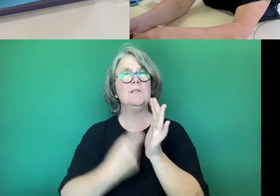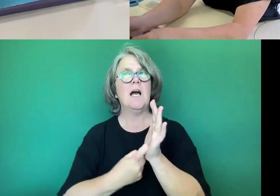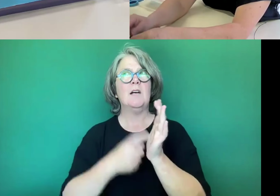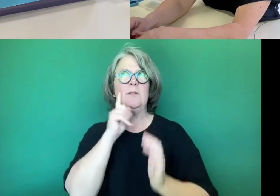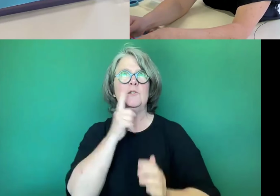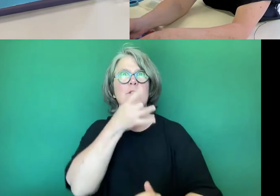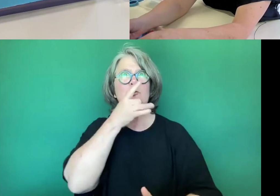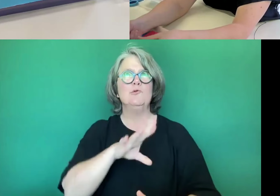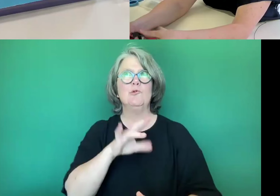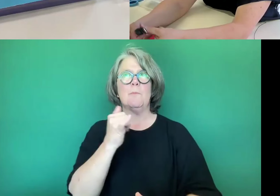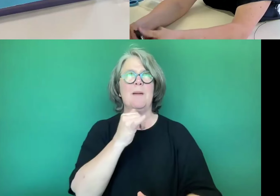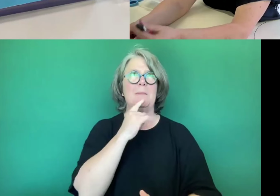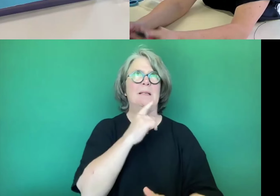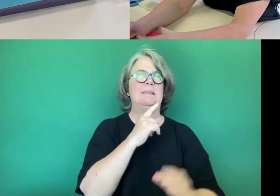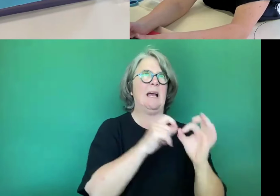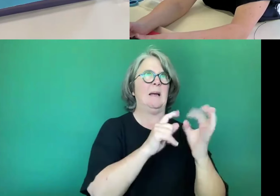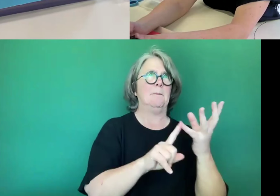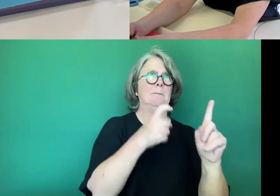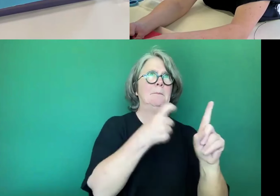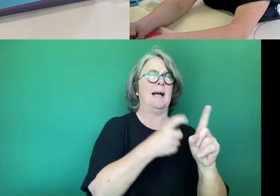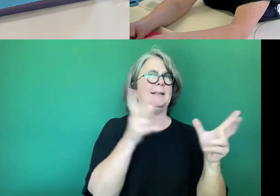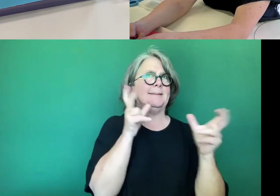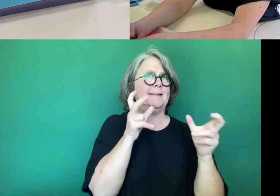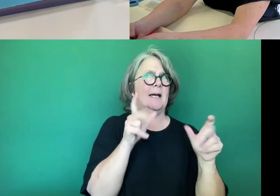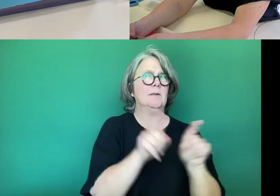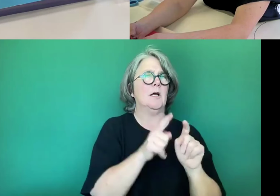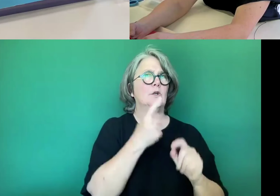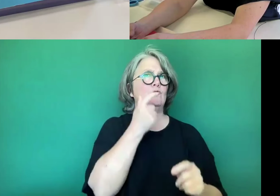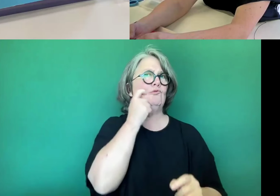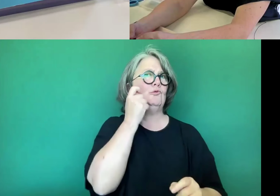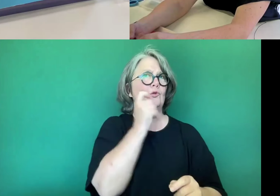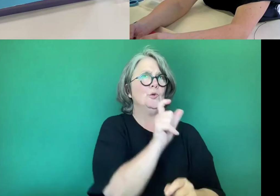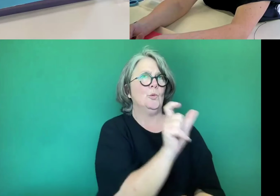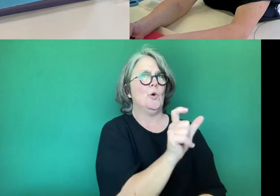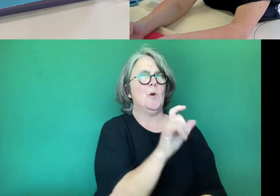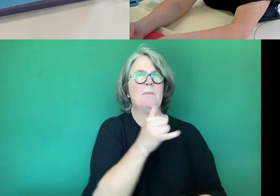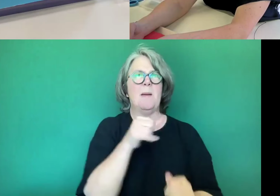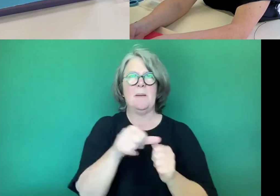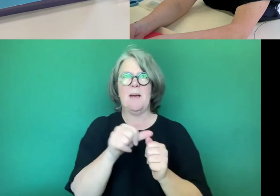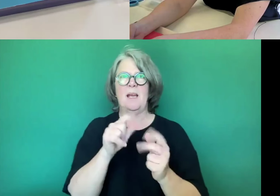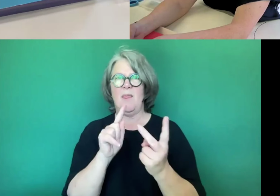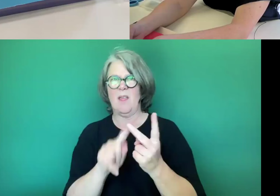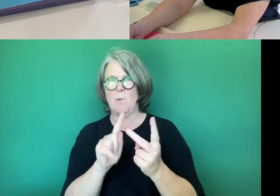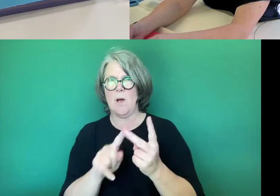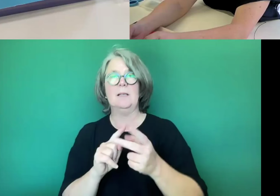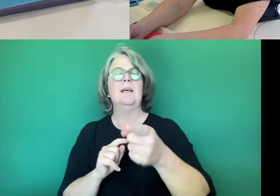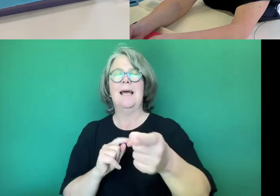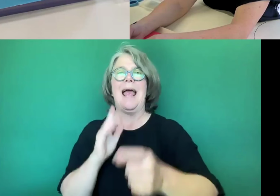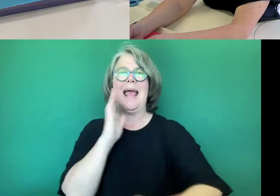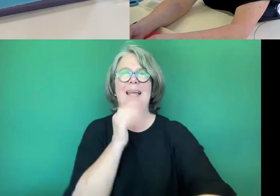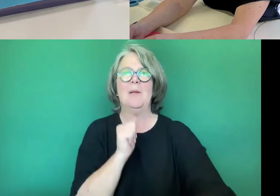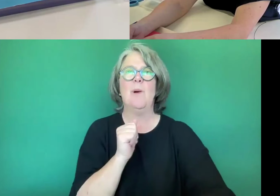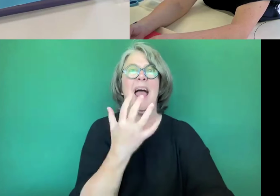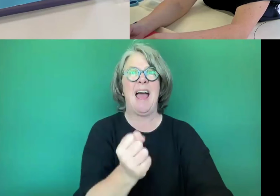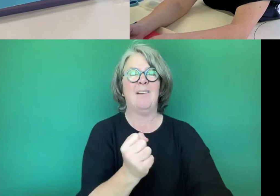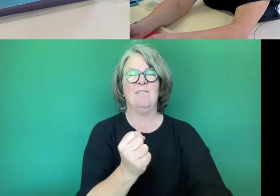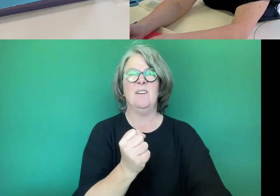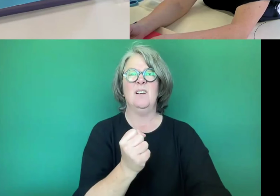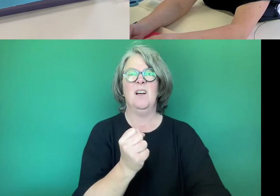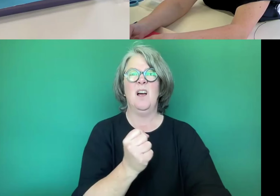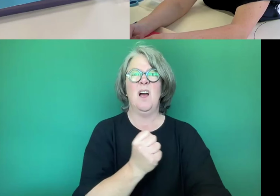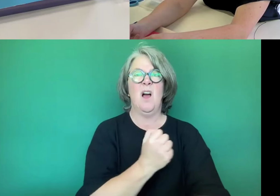Okay, so what this does is it takes the 5 volt that you would charge your phone with, and it converts it to 3 volt, which